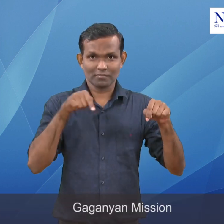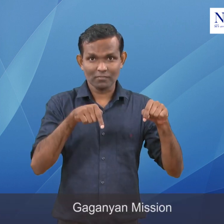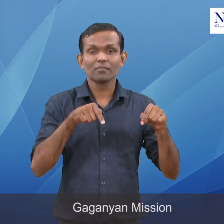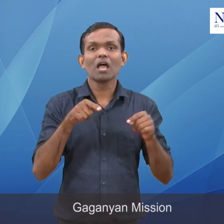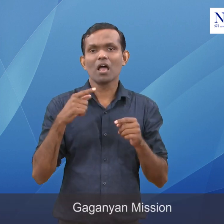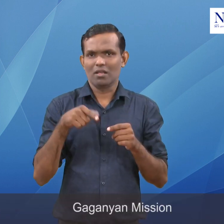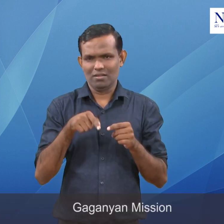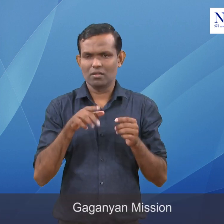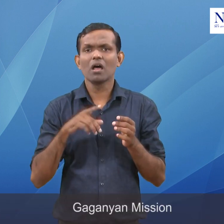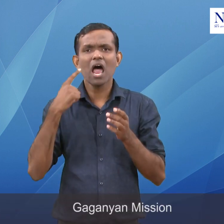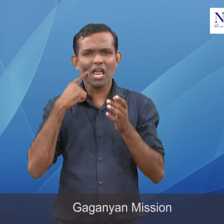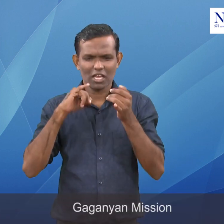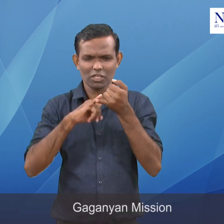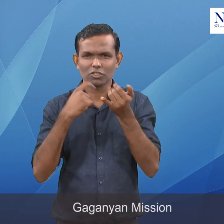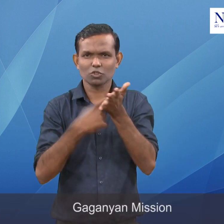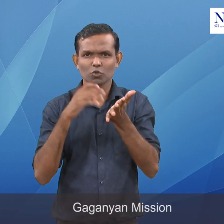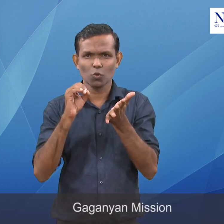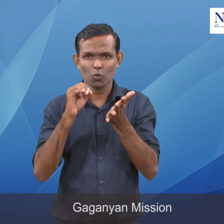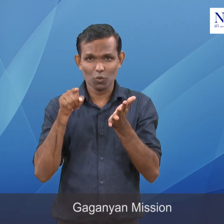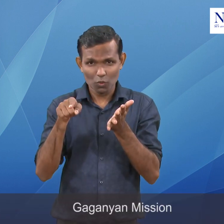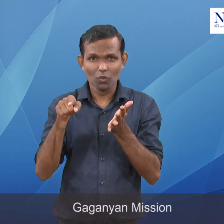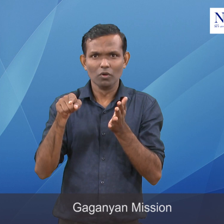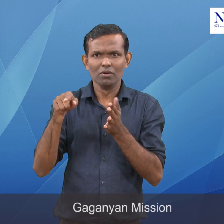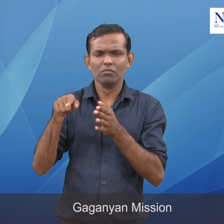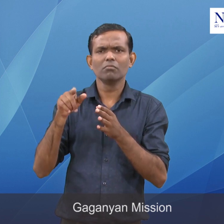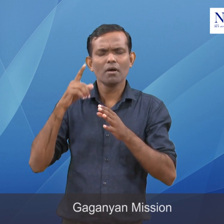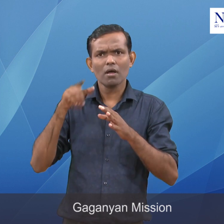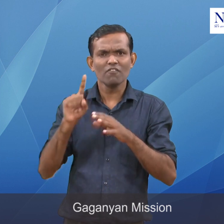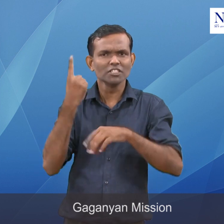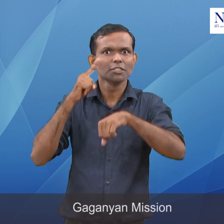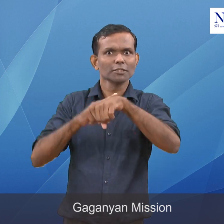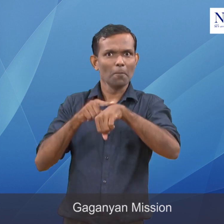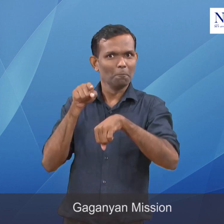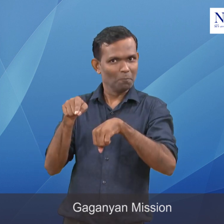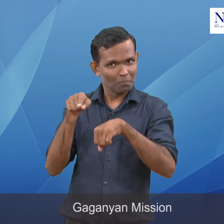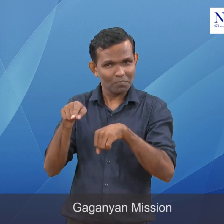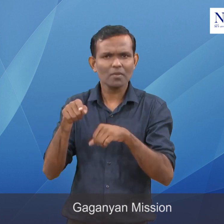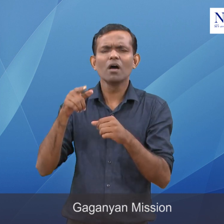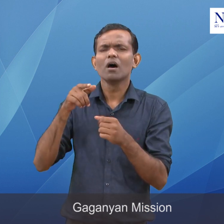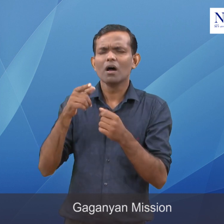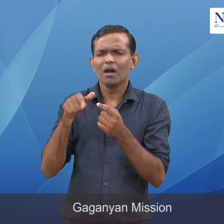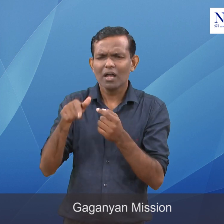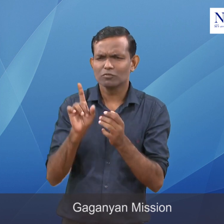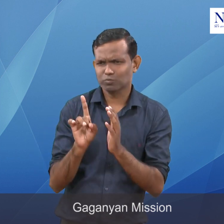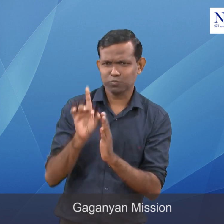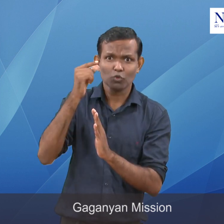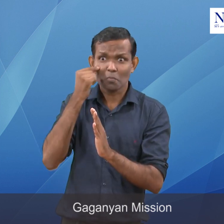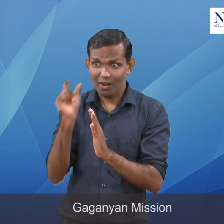tests will be conducted at the Satish Dhawan Space Center in Sriharikota and are intended to test the crew module or the part of the vehicle where